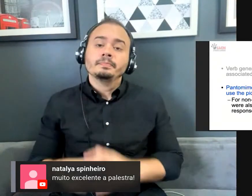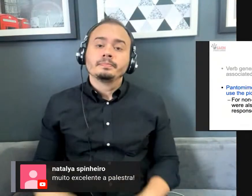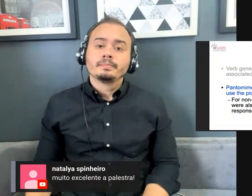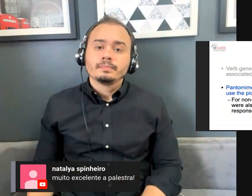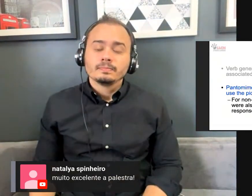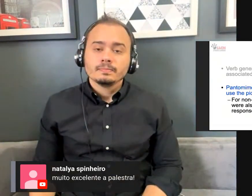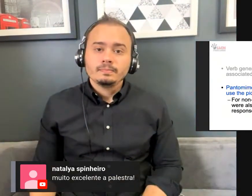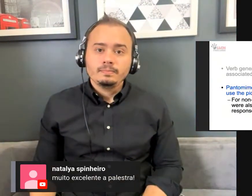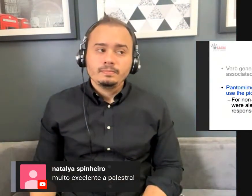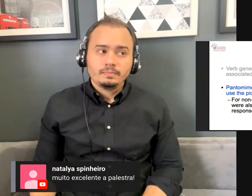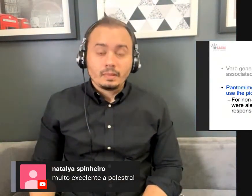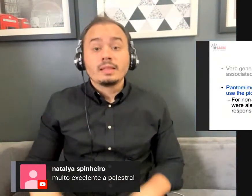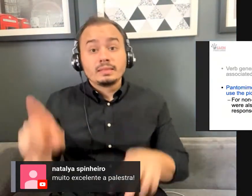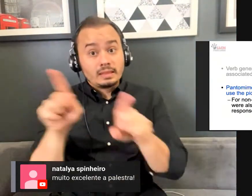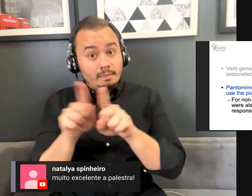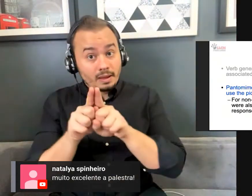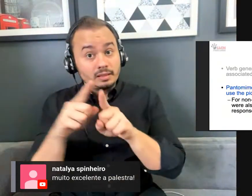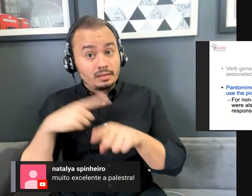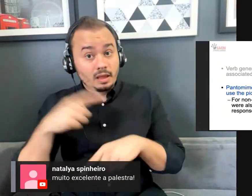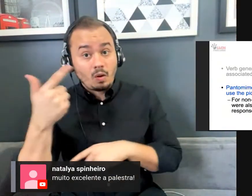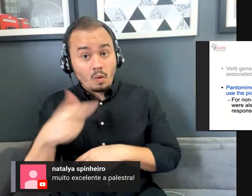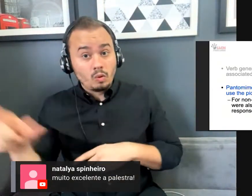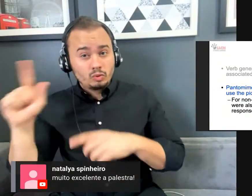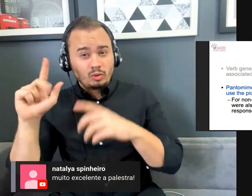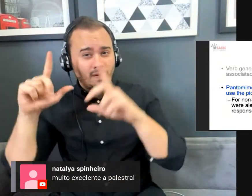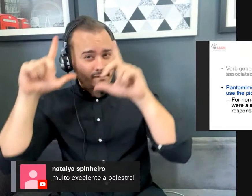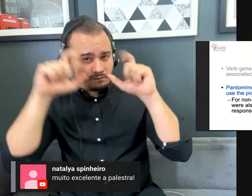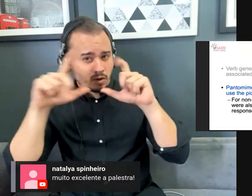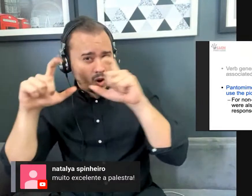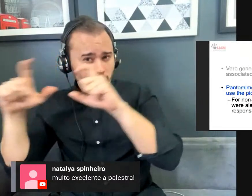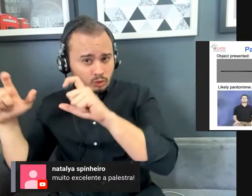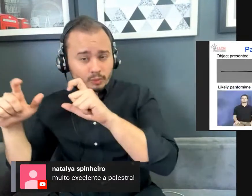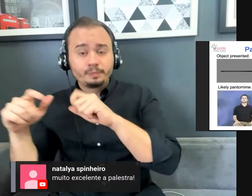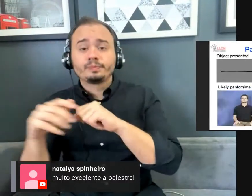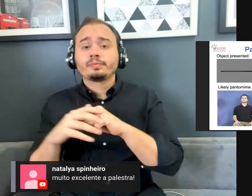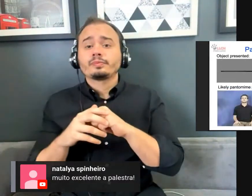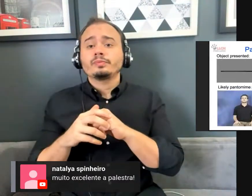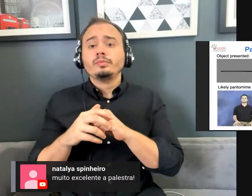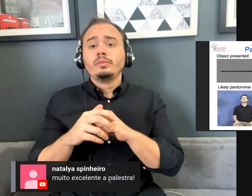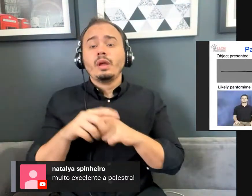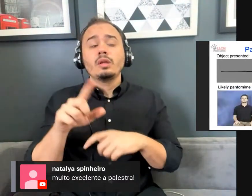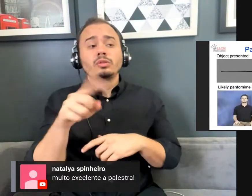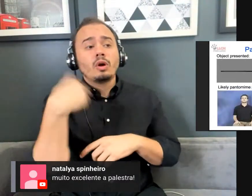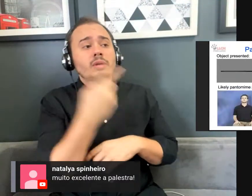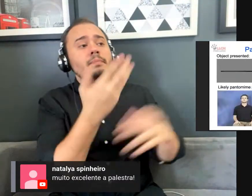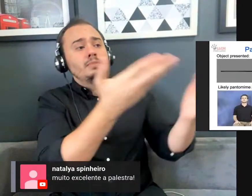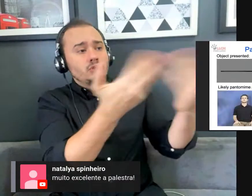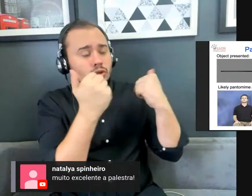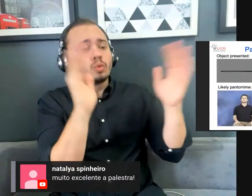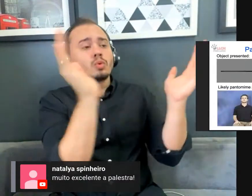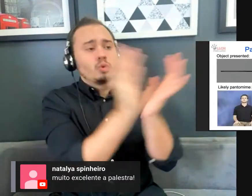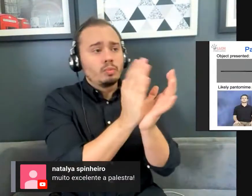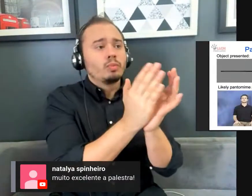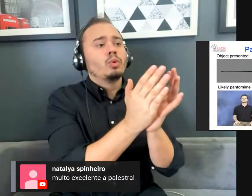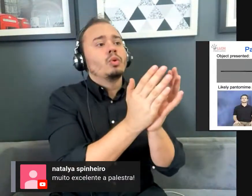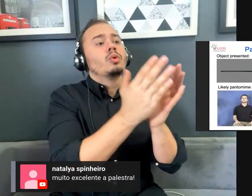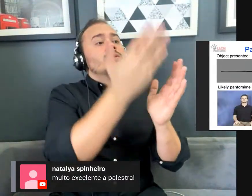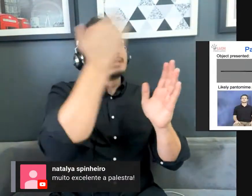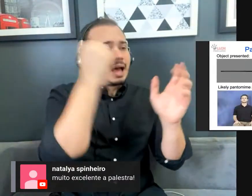a group of pictures that both signers and non-signers produced pantomimes too. So for example, a